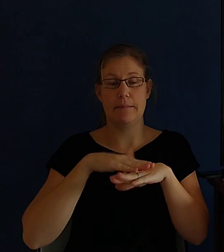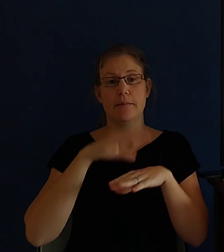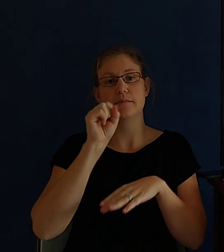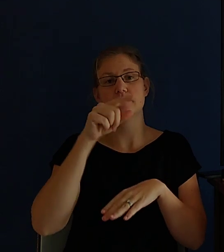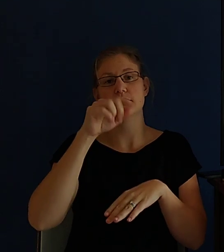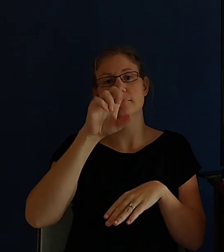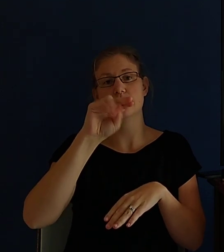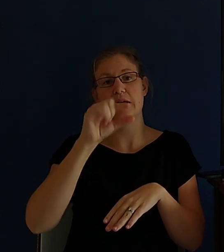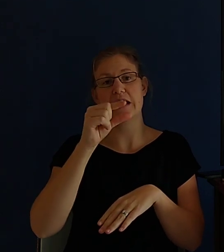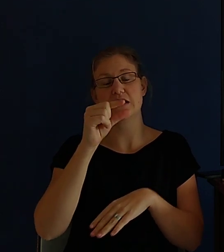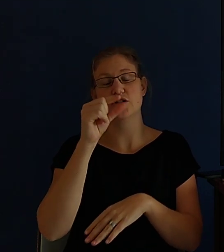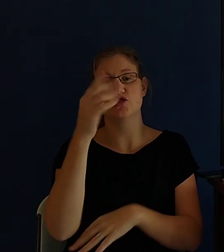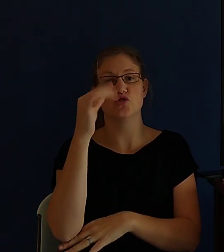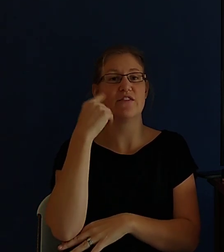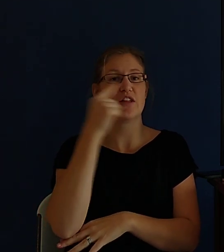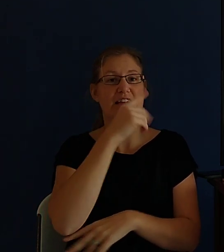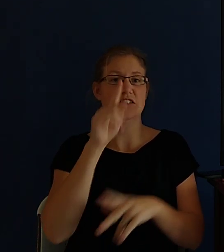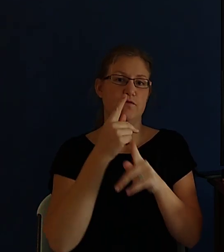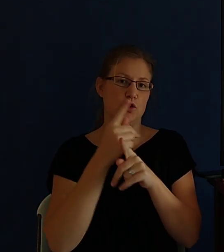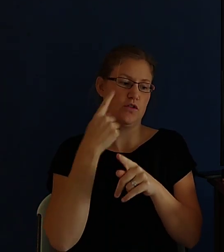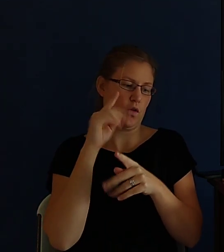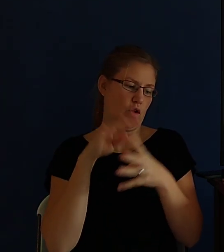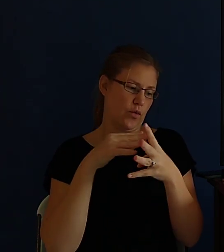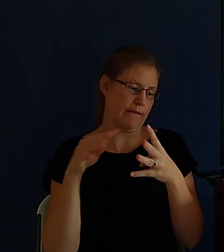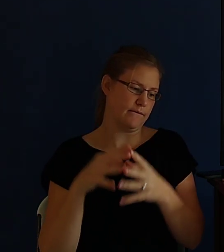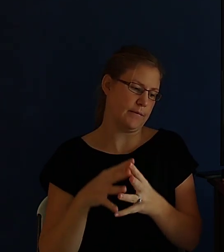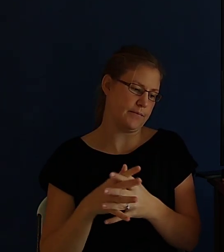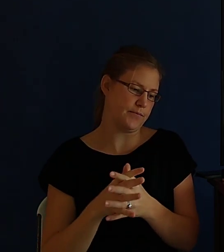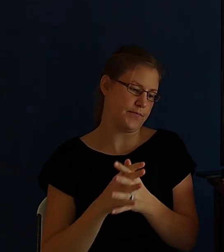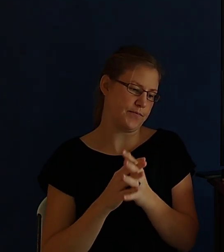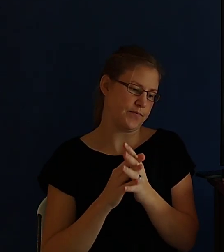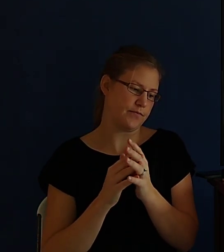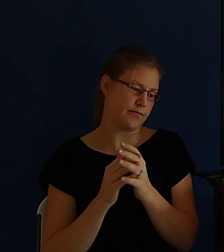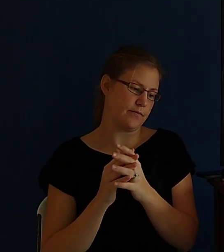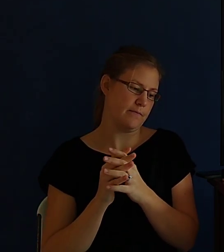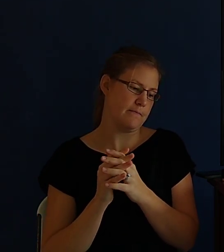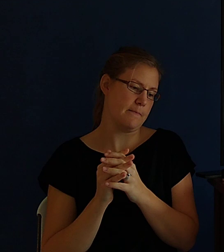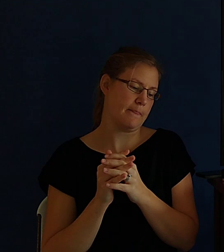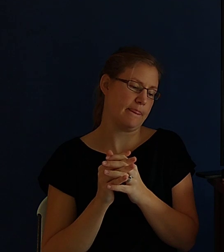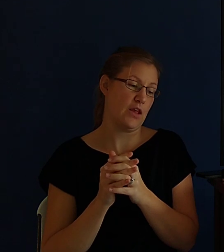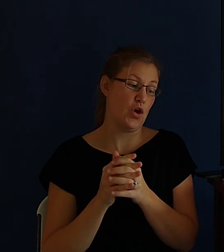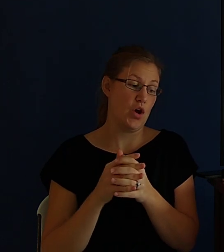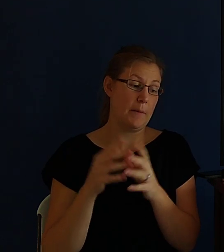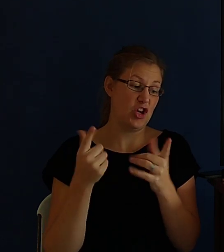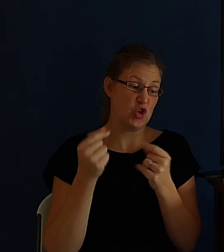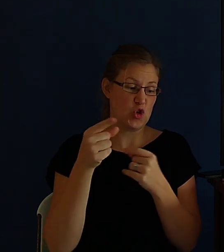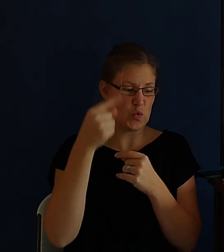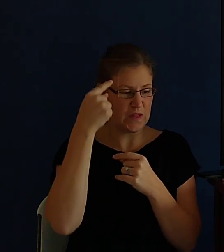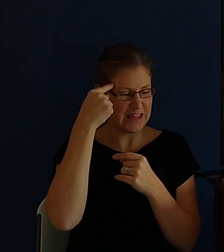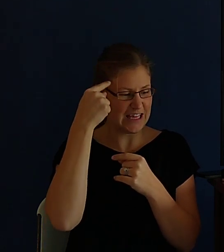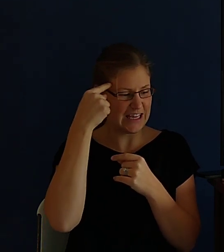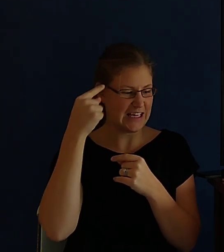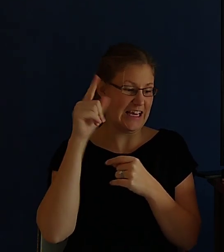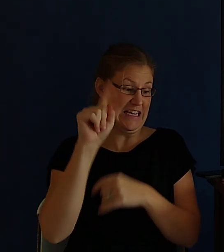of this version of the graph. But the question here, do you think that the T, which